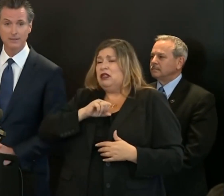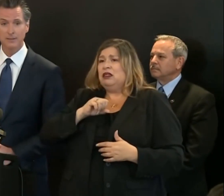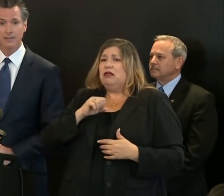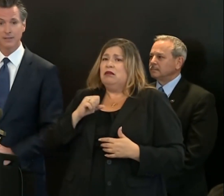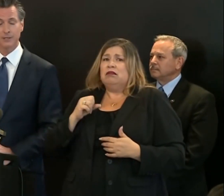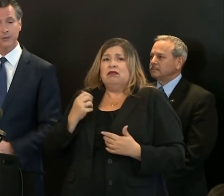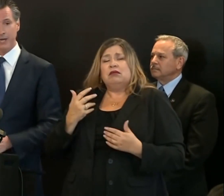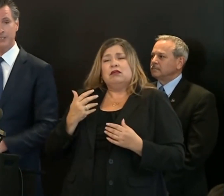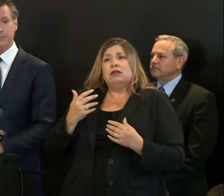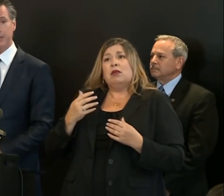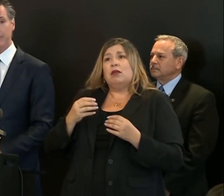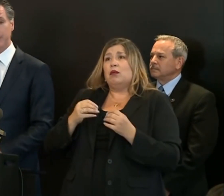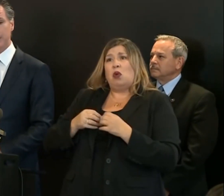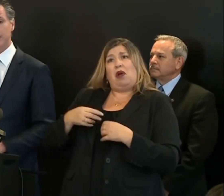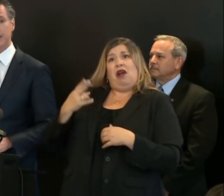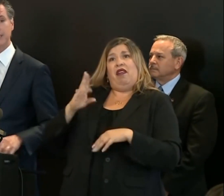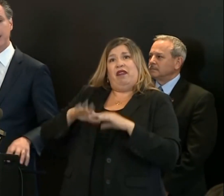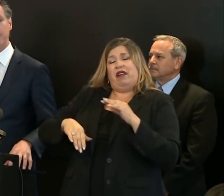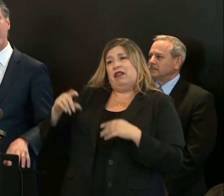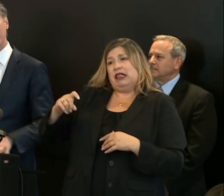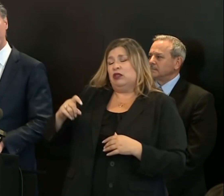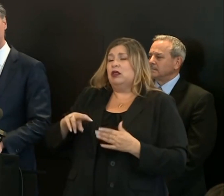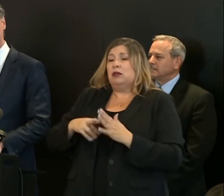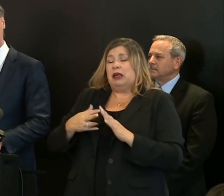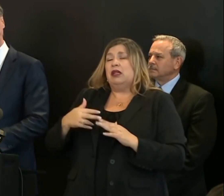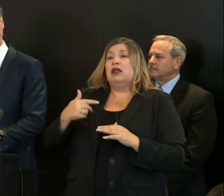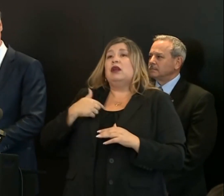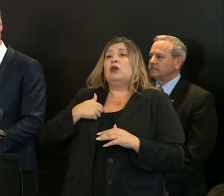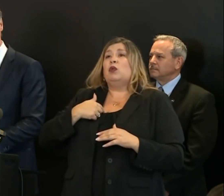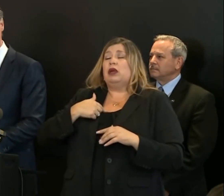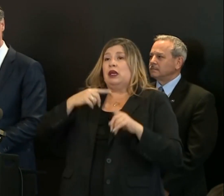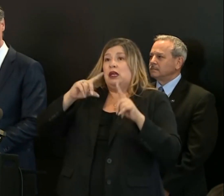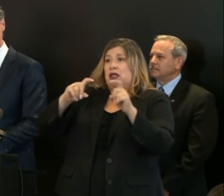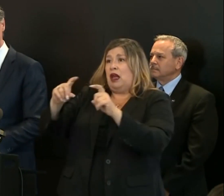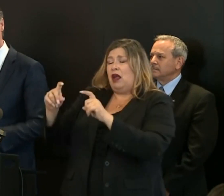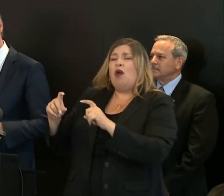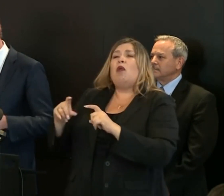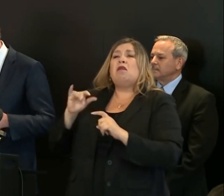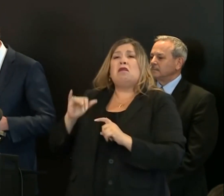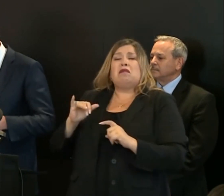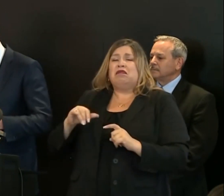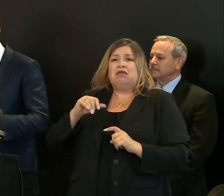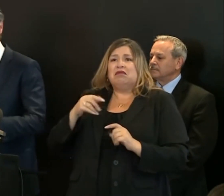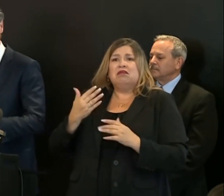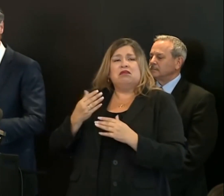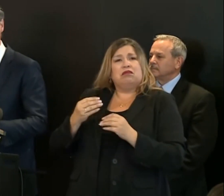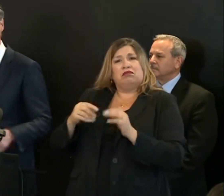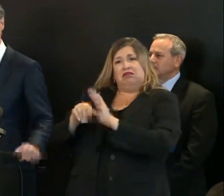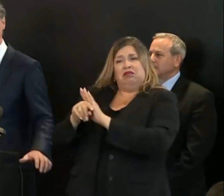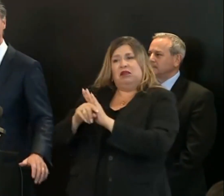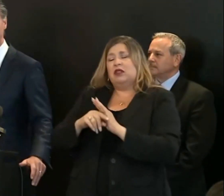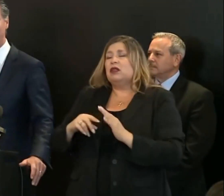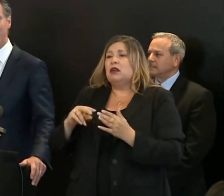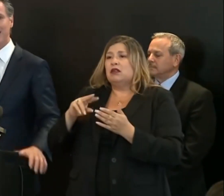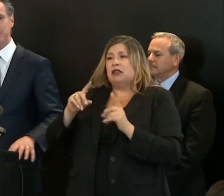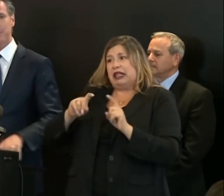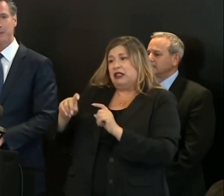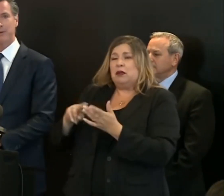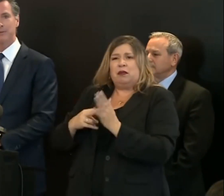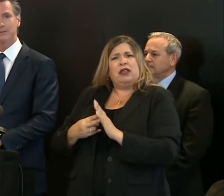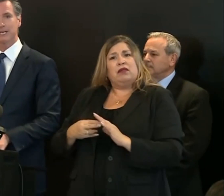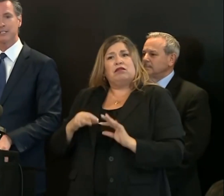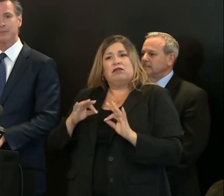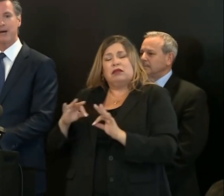higher than it turned out to be, meaning the test came back more favorably. And this is something that's encouraging.